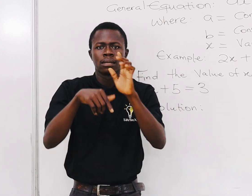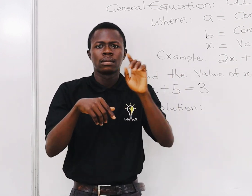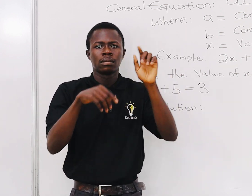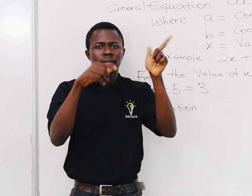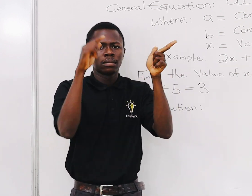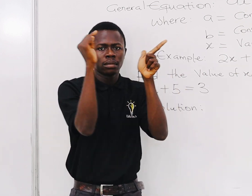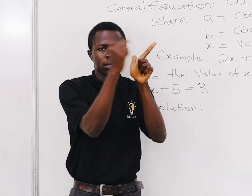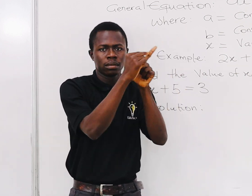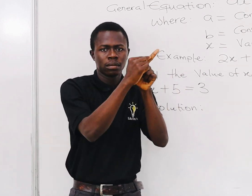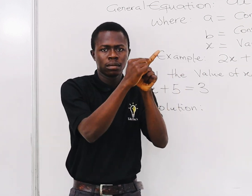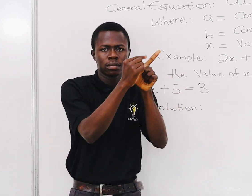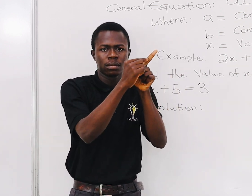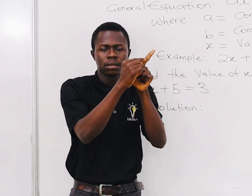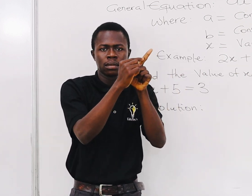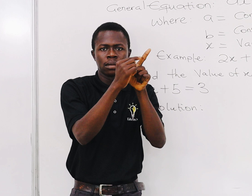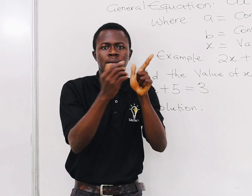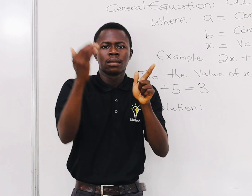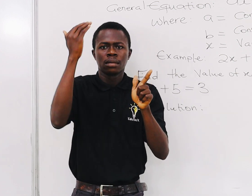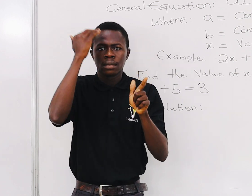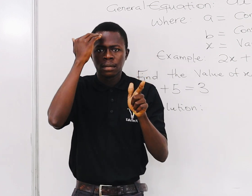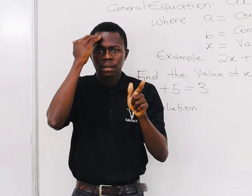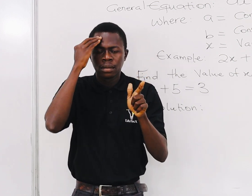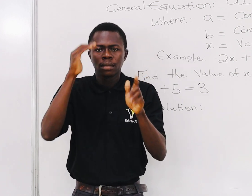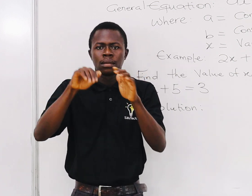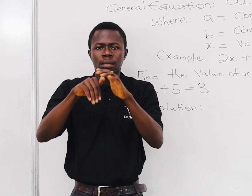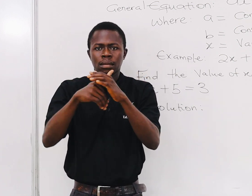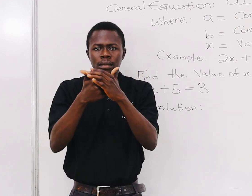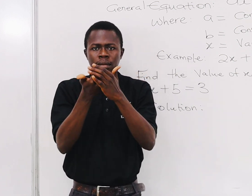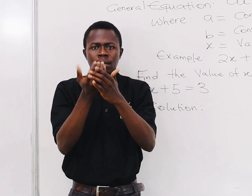Then we would move on to